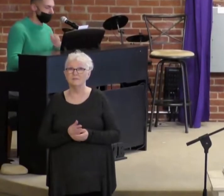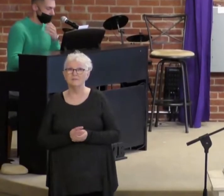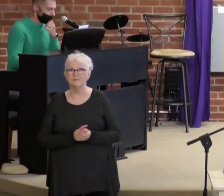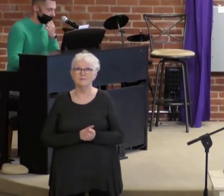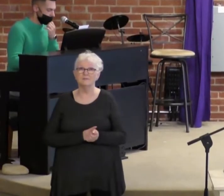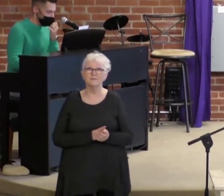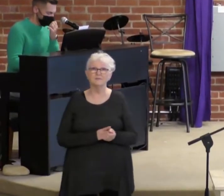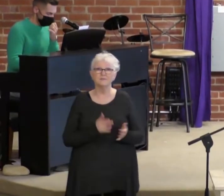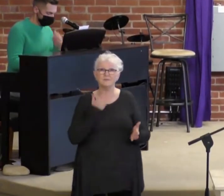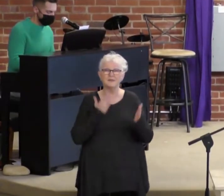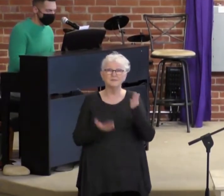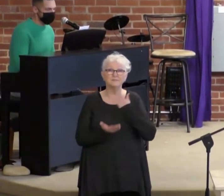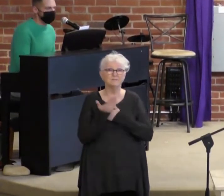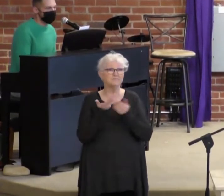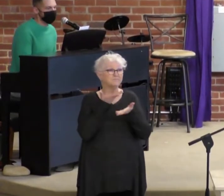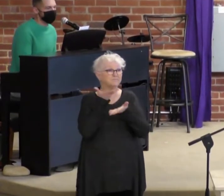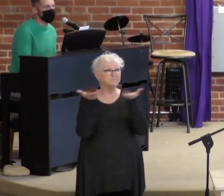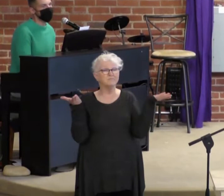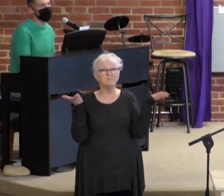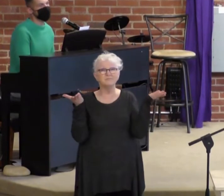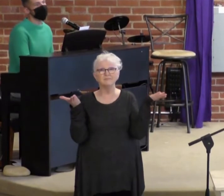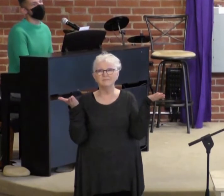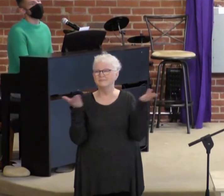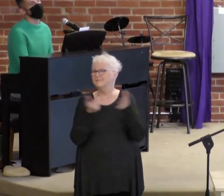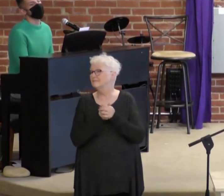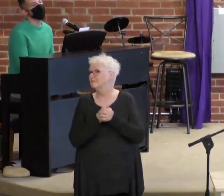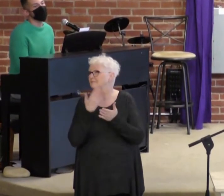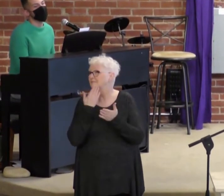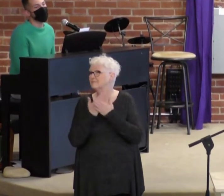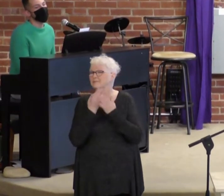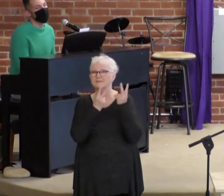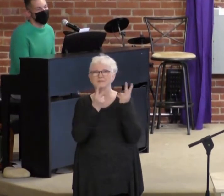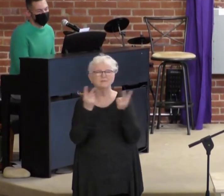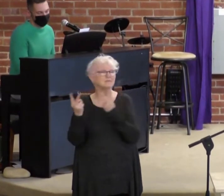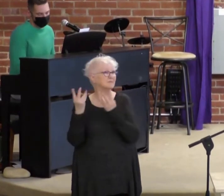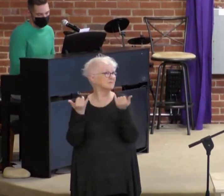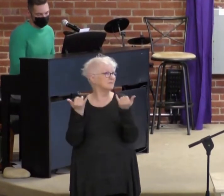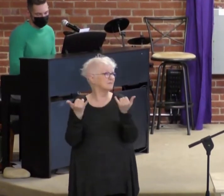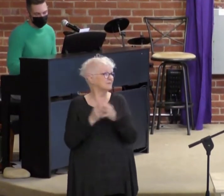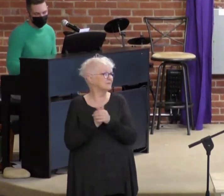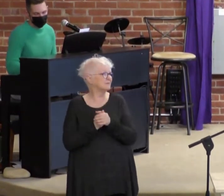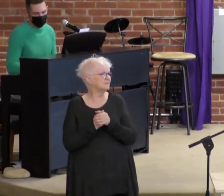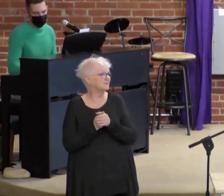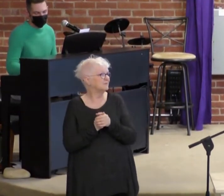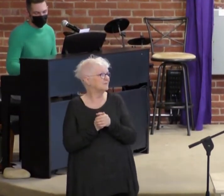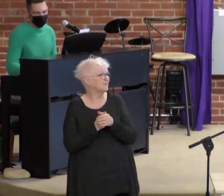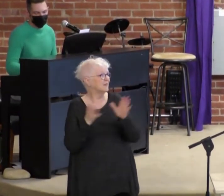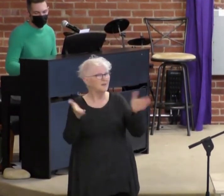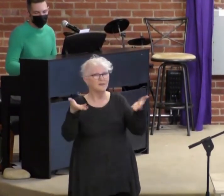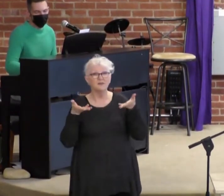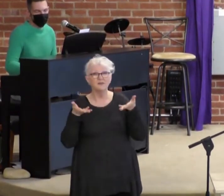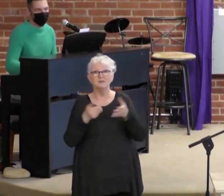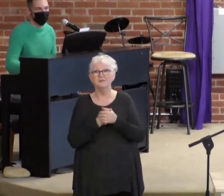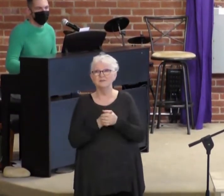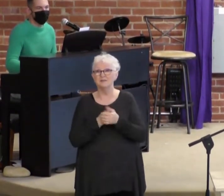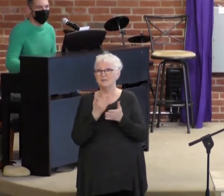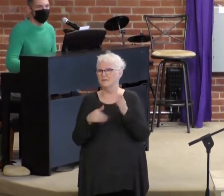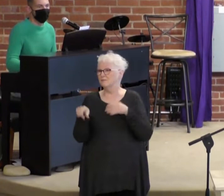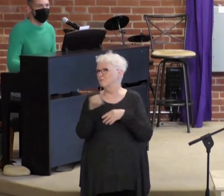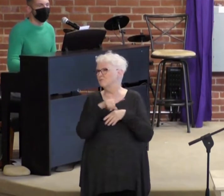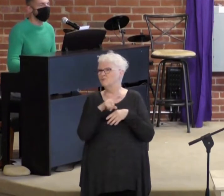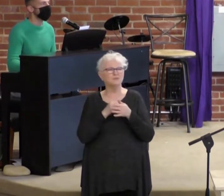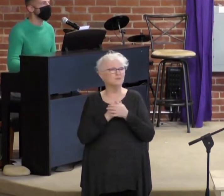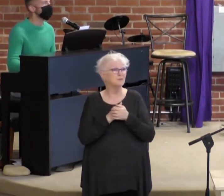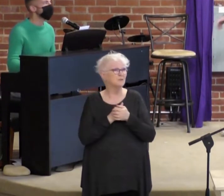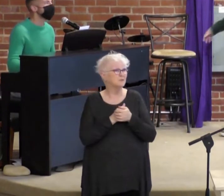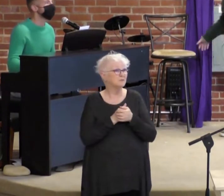Good morning, everybody. It's good to see you today, and we welcome you. Some of you we haven't been